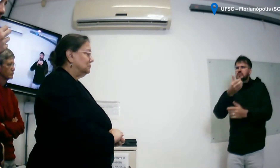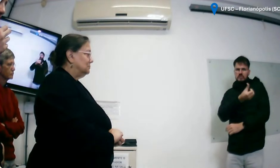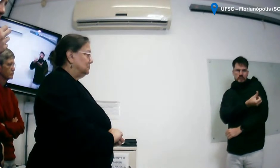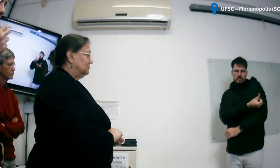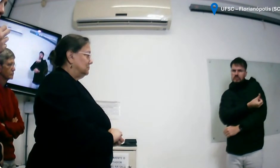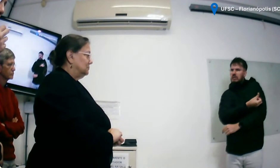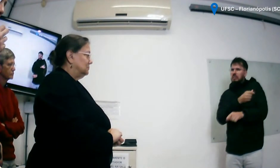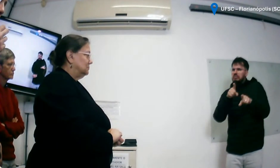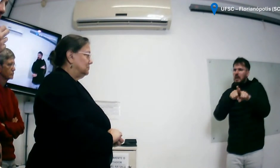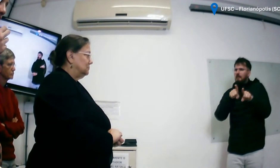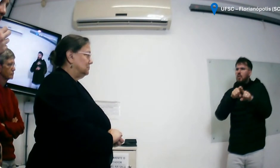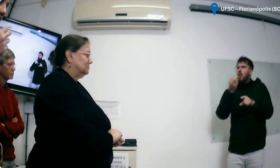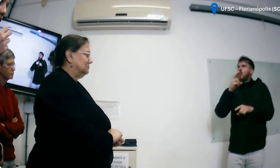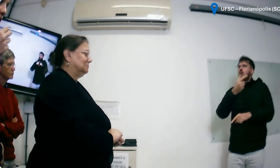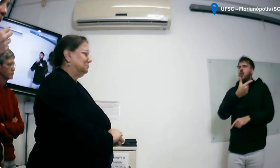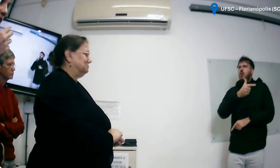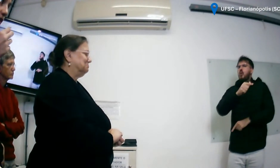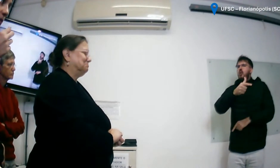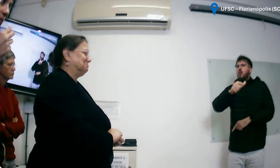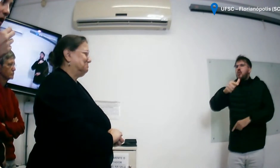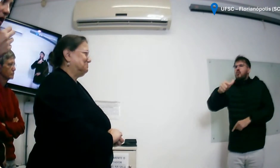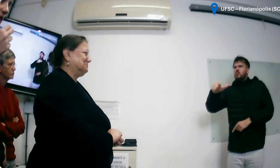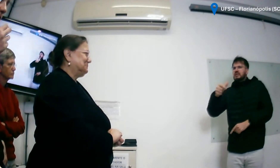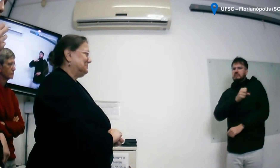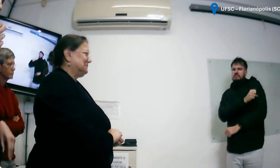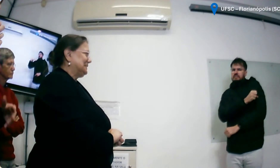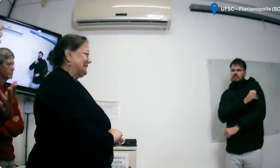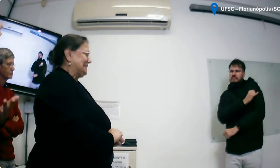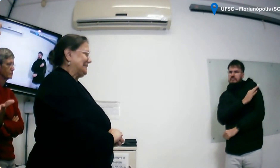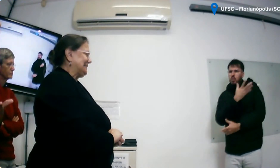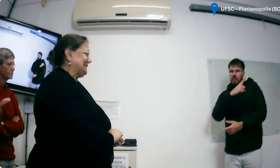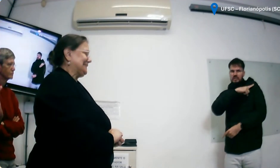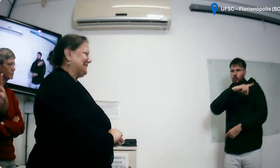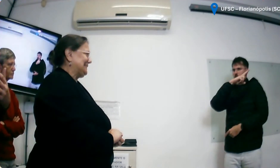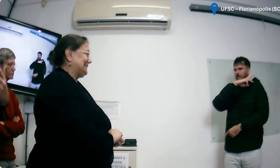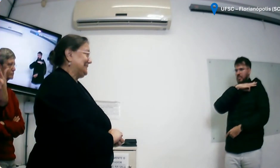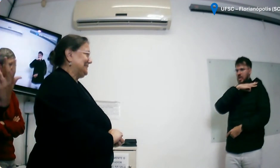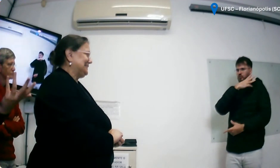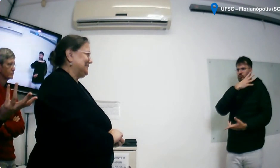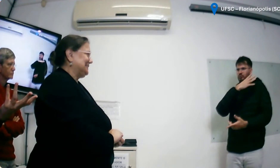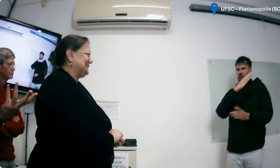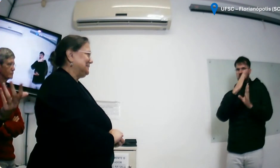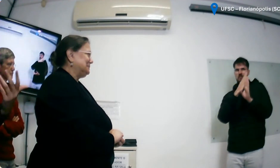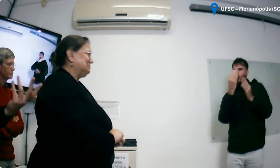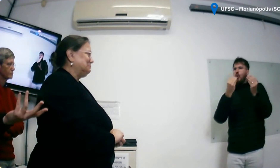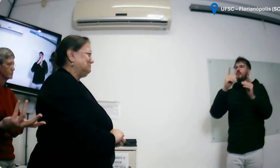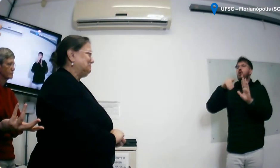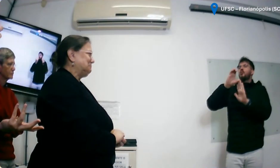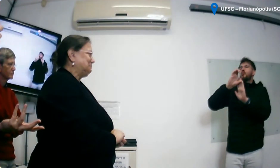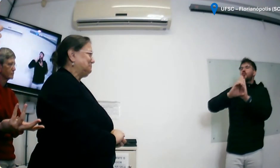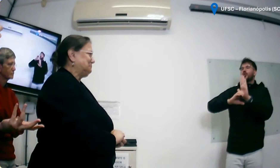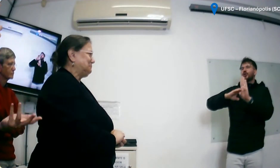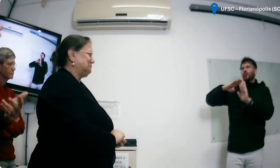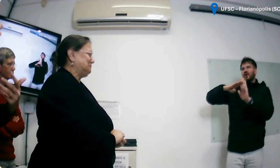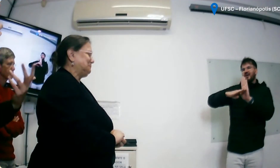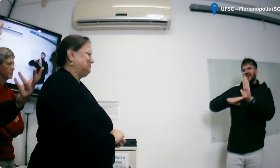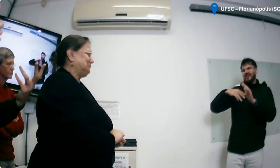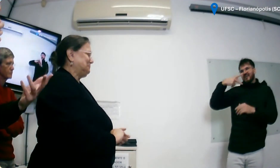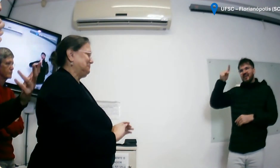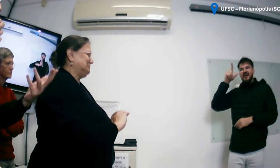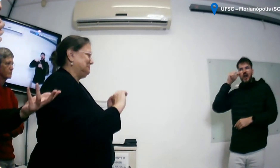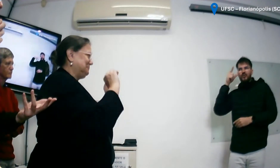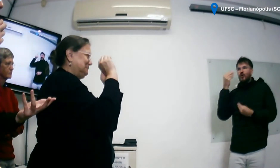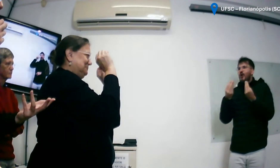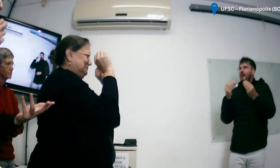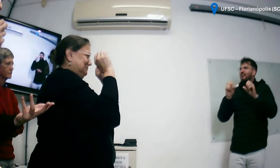deaf philosophy from the beginning, like from the beginning of the school? From which grade? Only in high school? How does that work